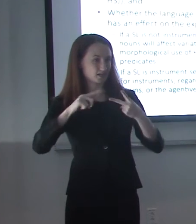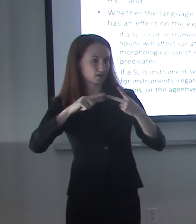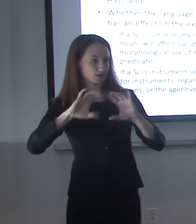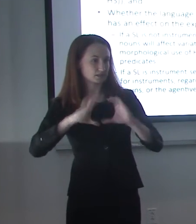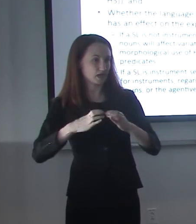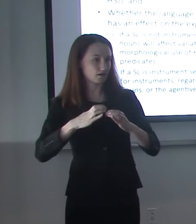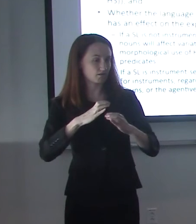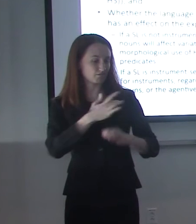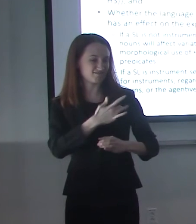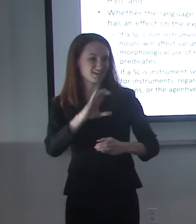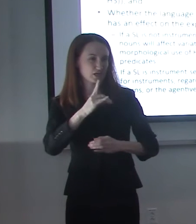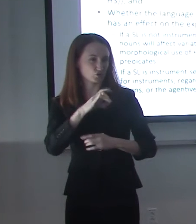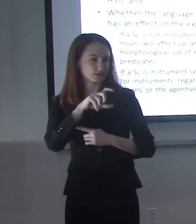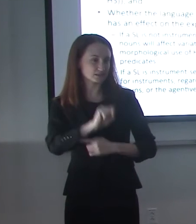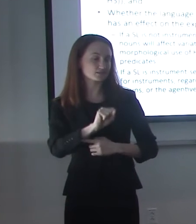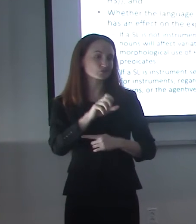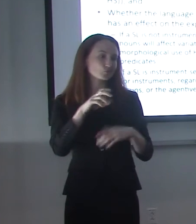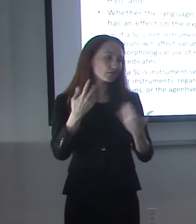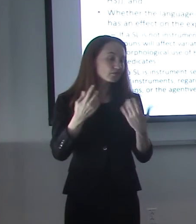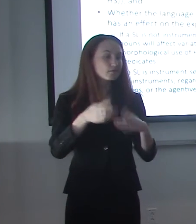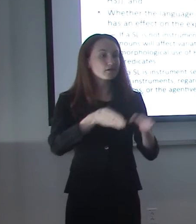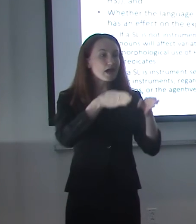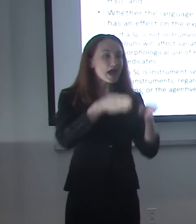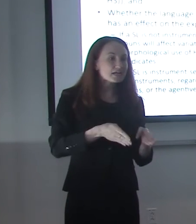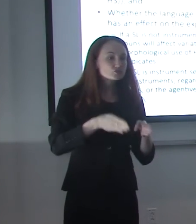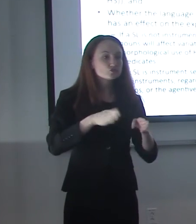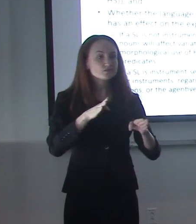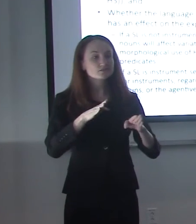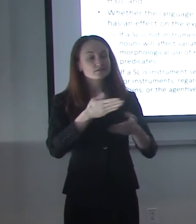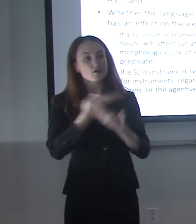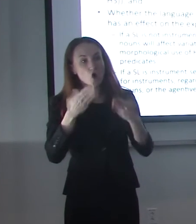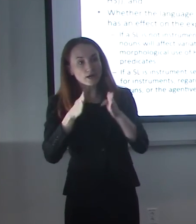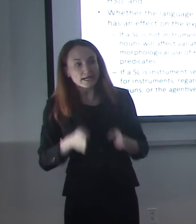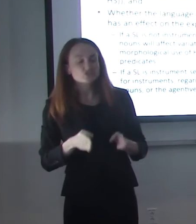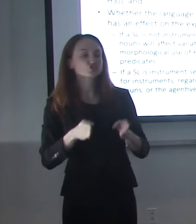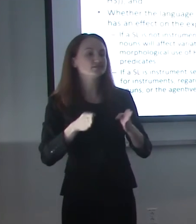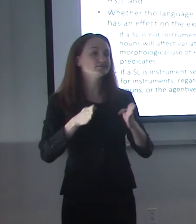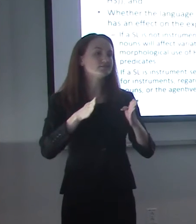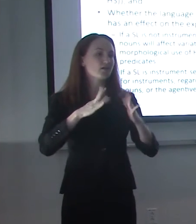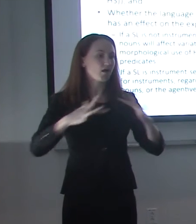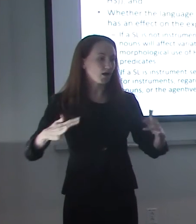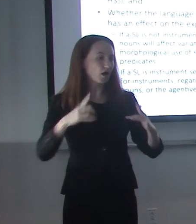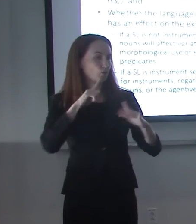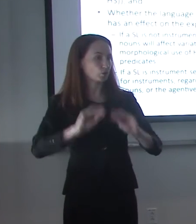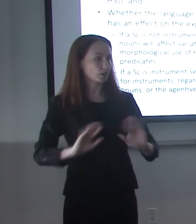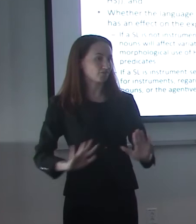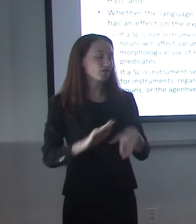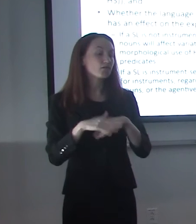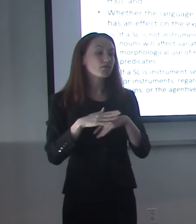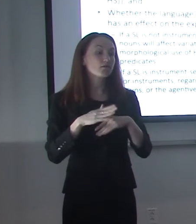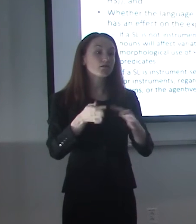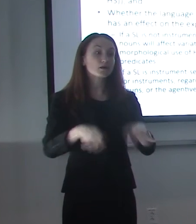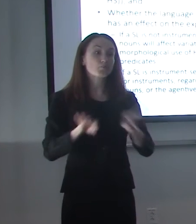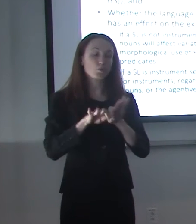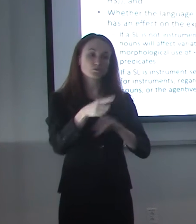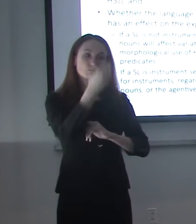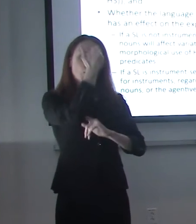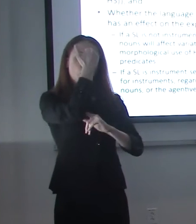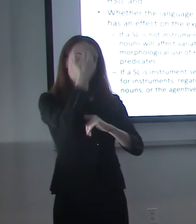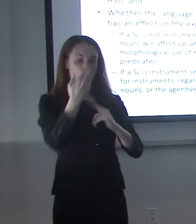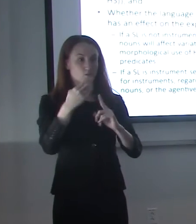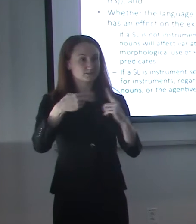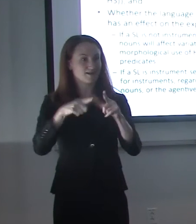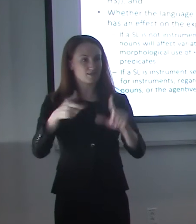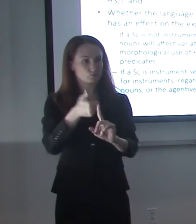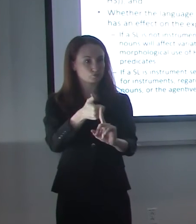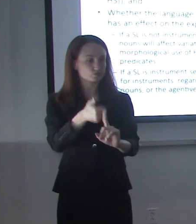of characteristics with agentives and with instrumentals and so on. And I'm going to say that it's important to know whether a sign